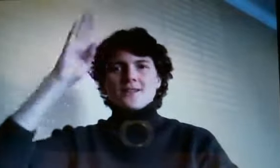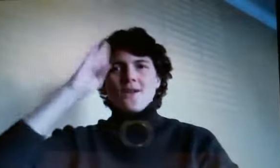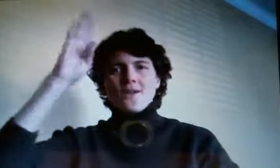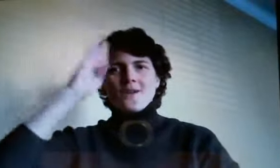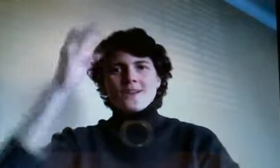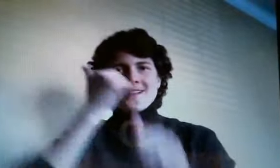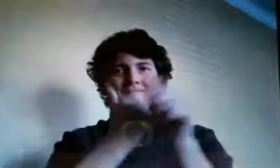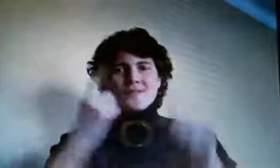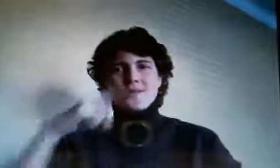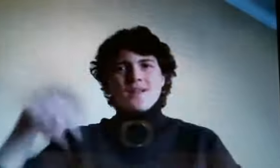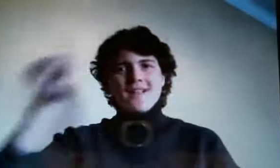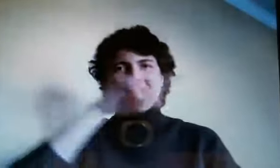Hello!